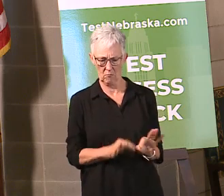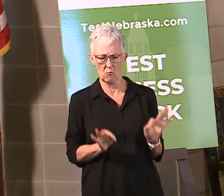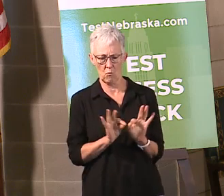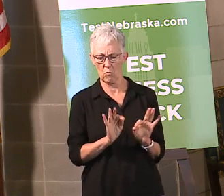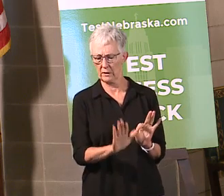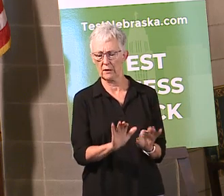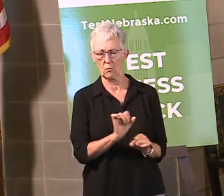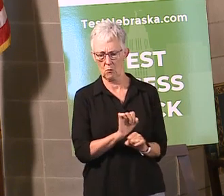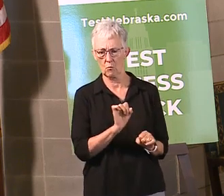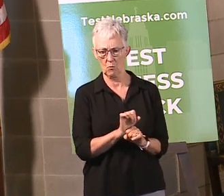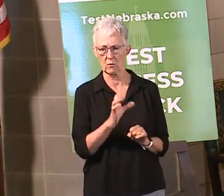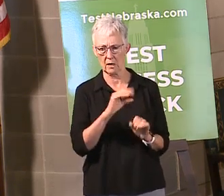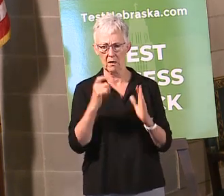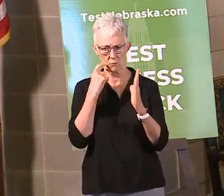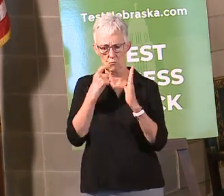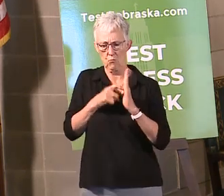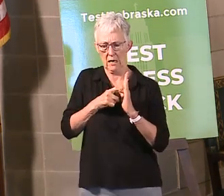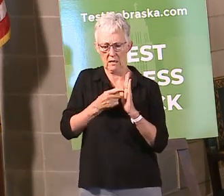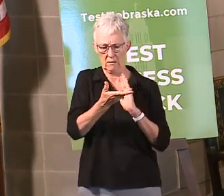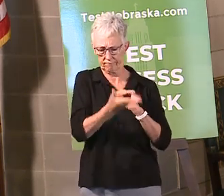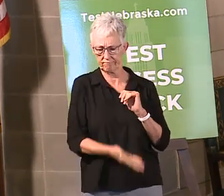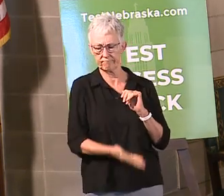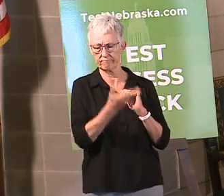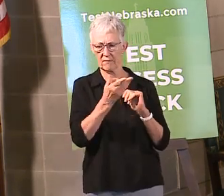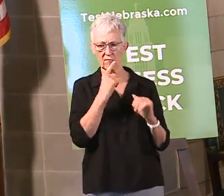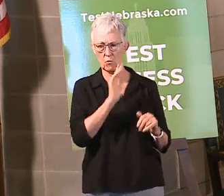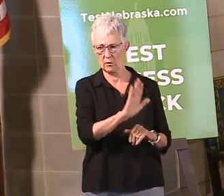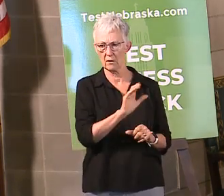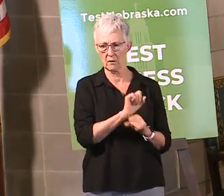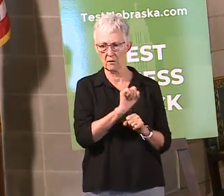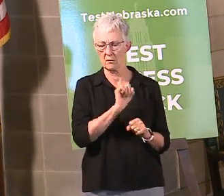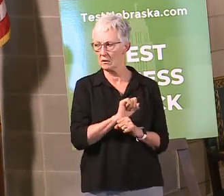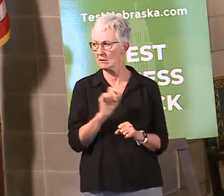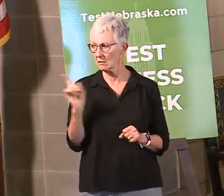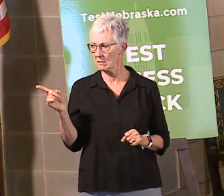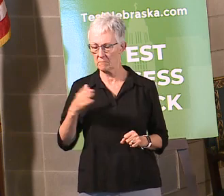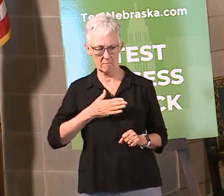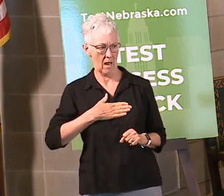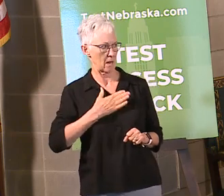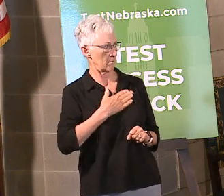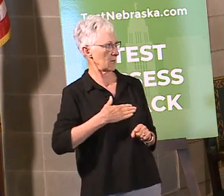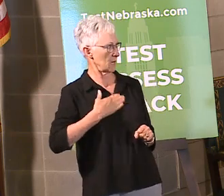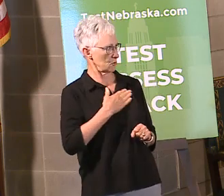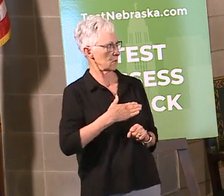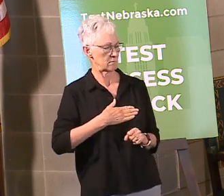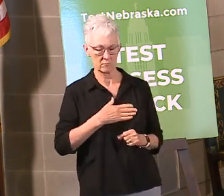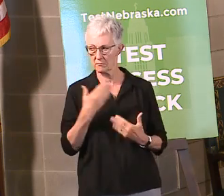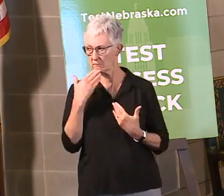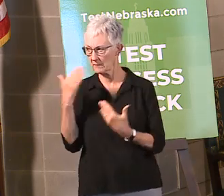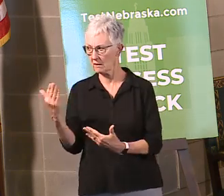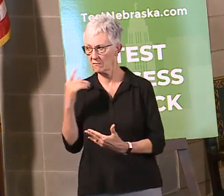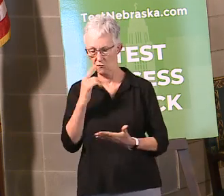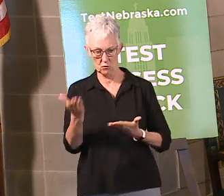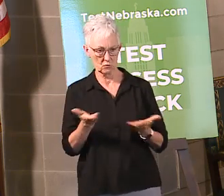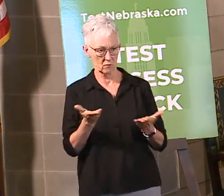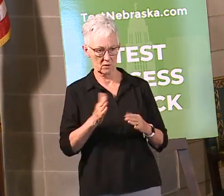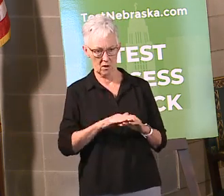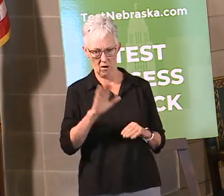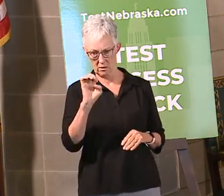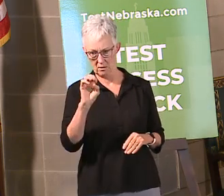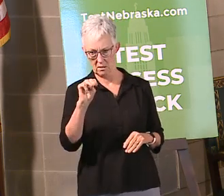us recognize them for their work here today, especially during this pandemic. So thank you very much. And thank you for serving as chair of the EMS board.